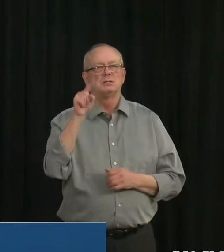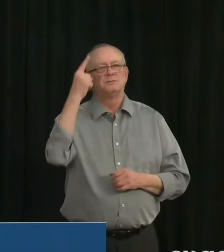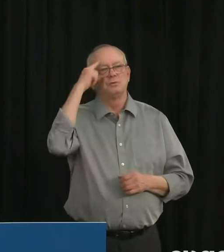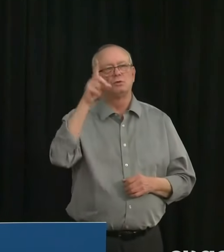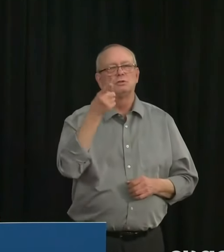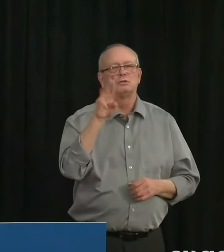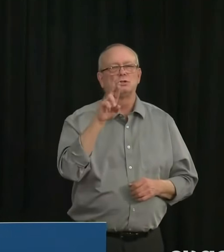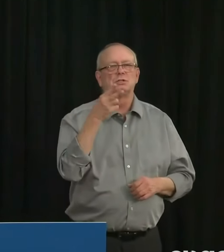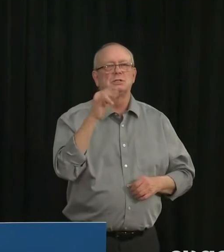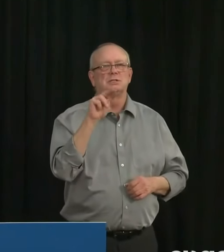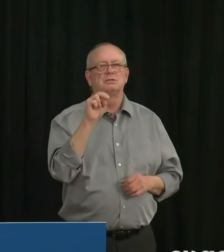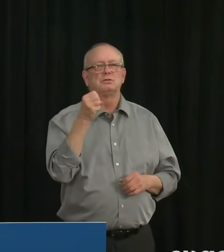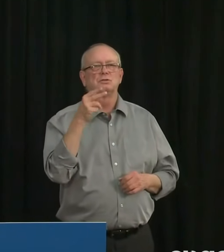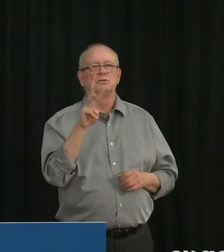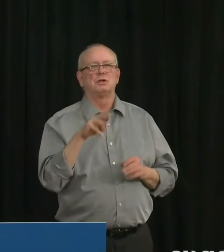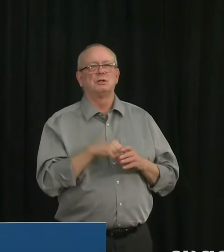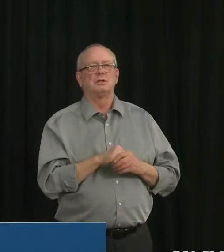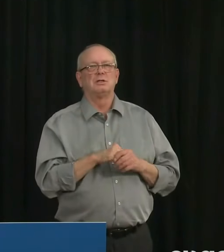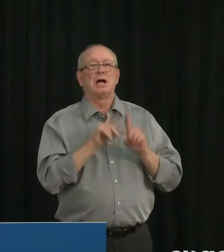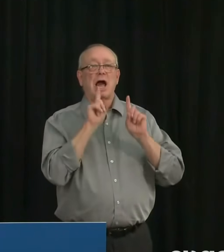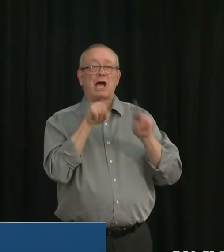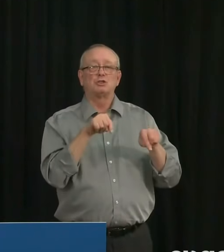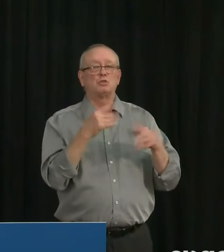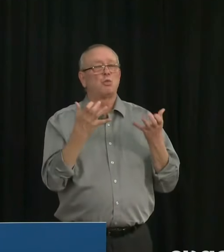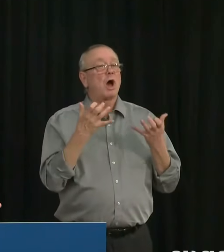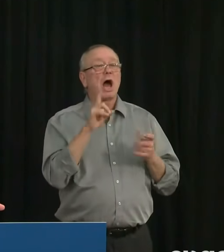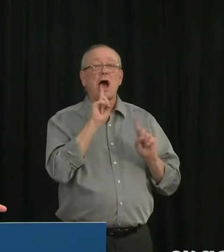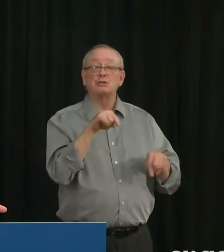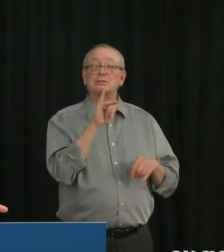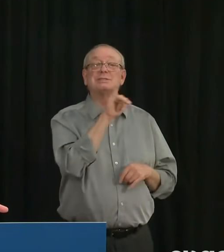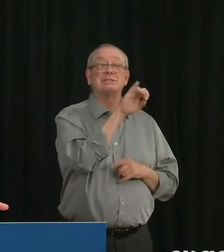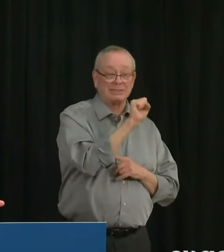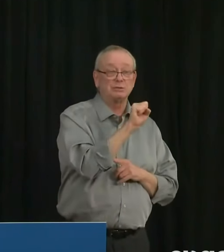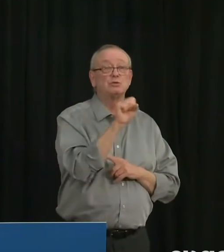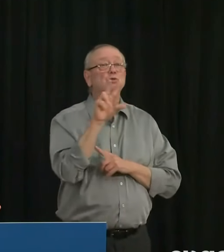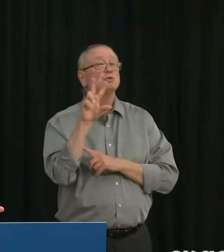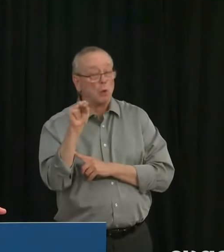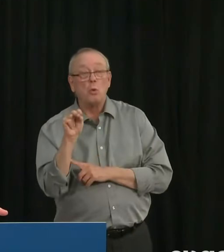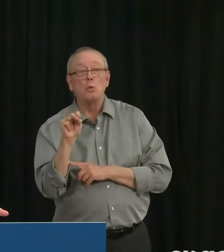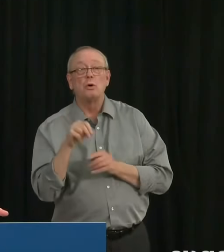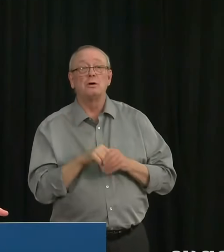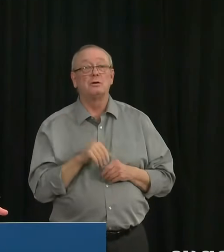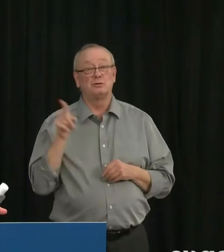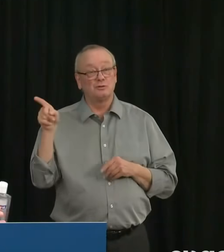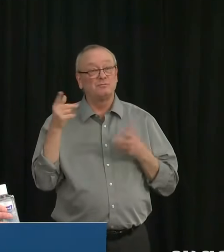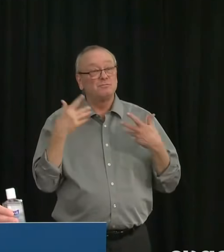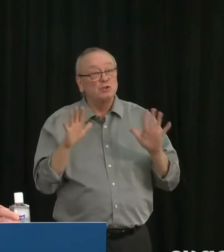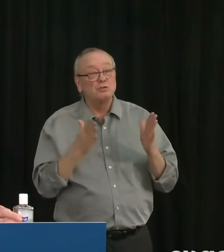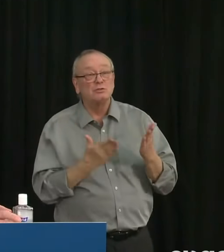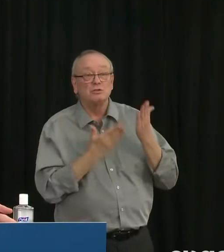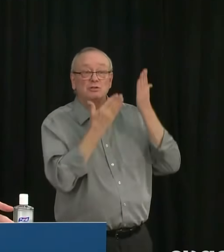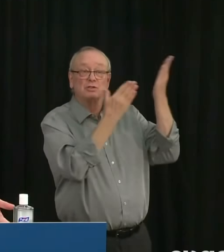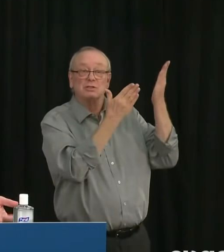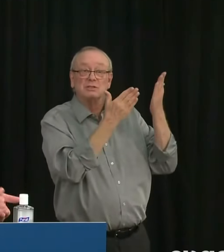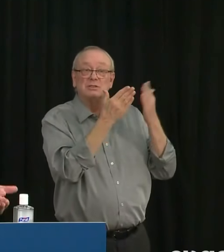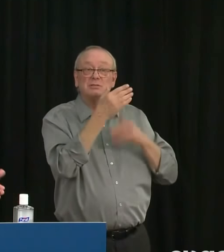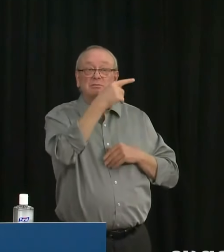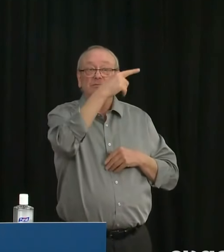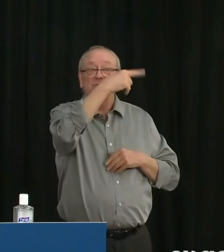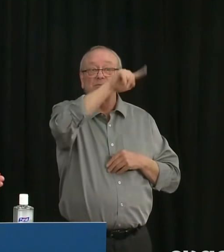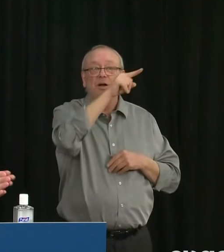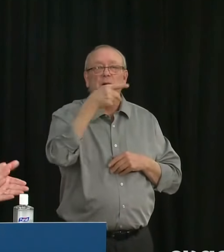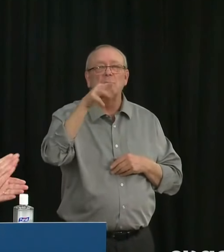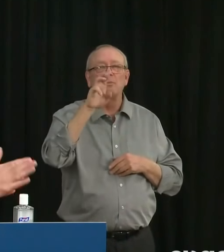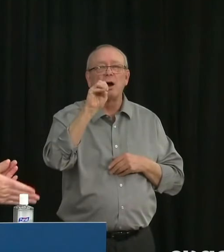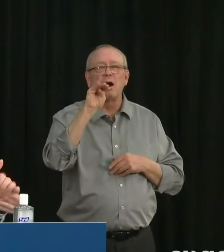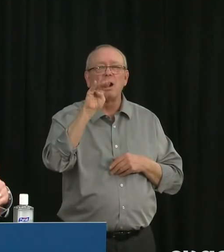yes or no question. Did you suggest to Cabinet and the Premier a full month lockdown